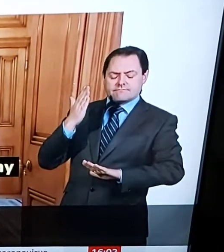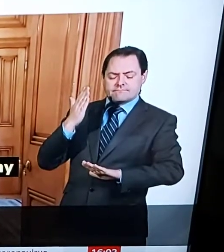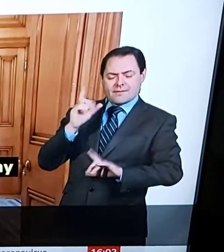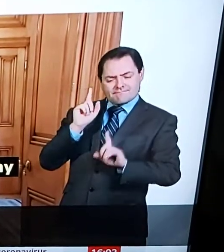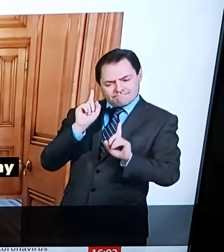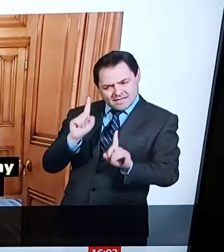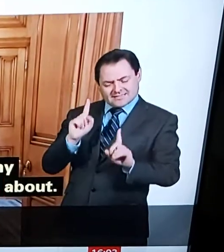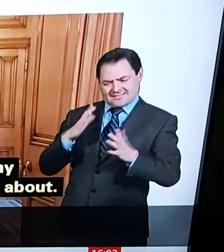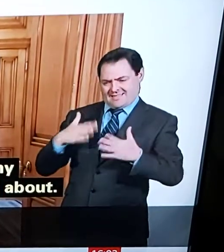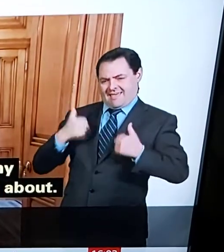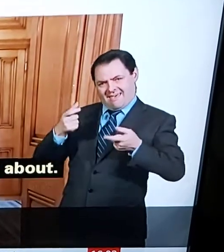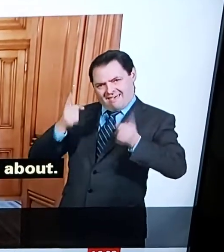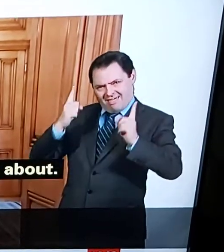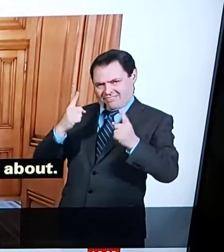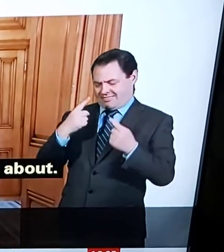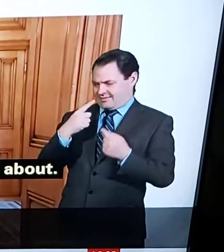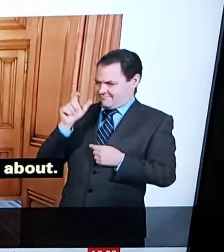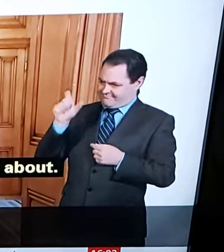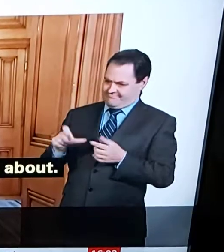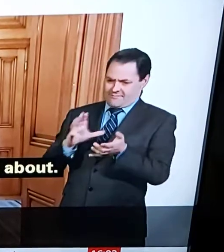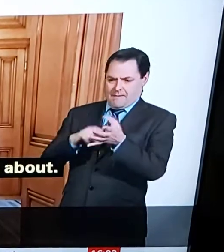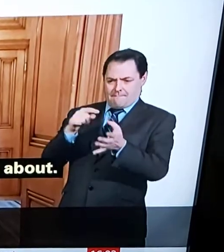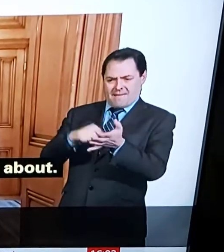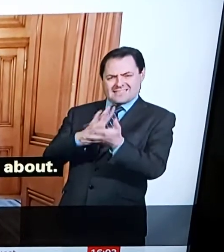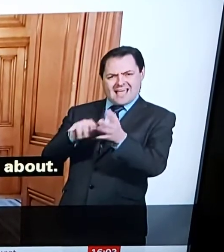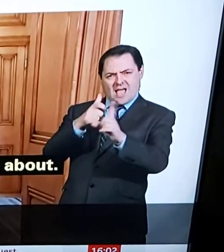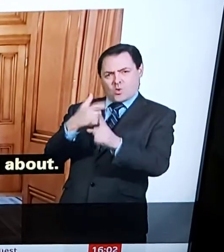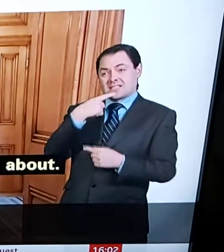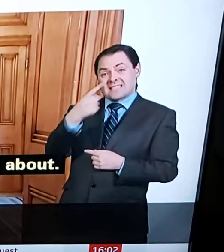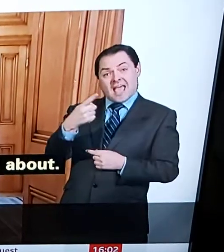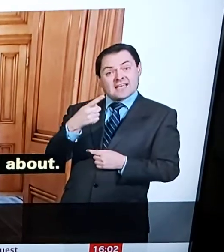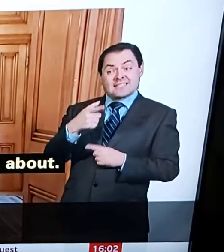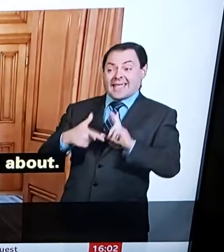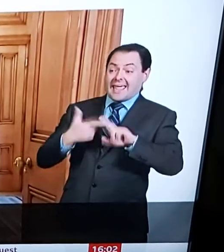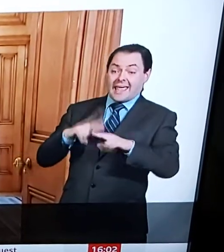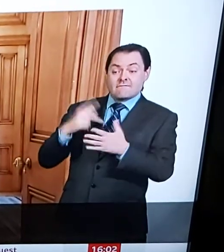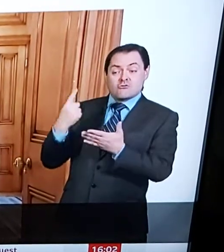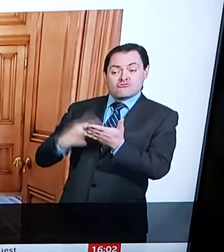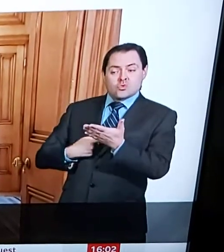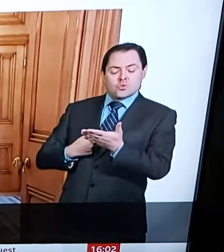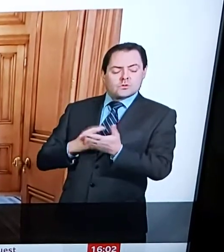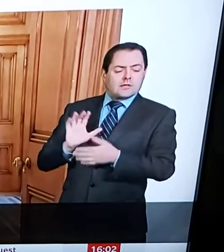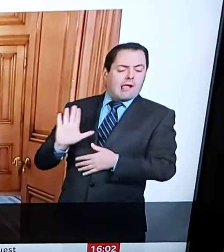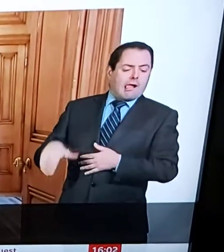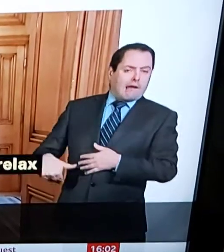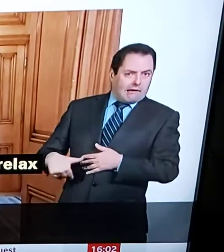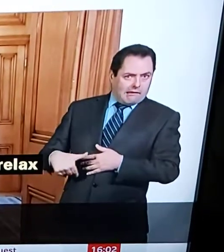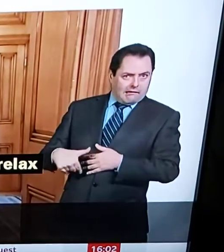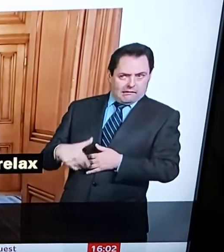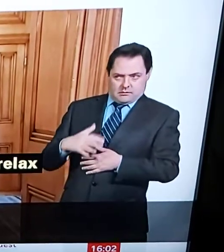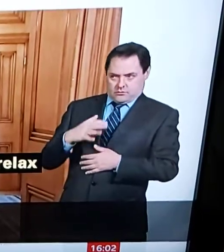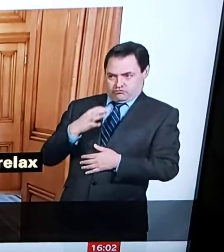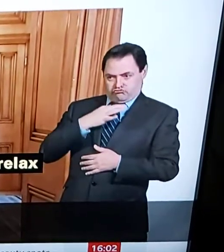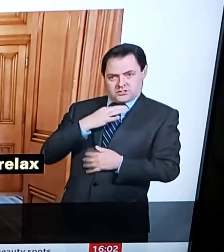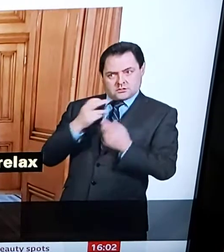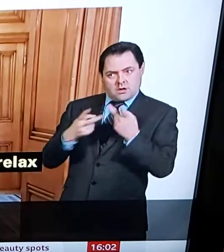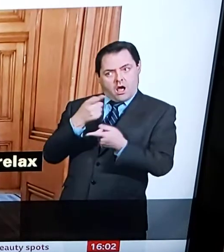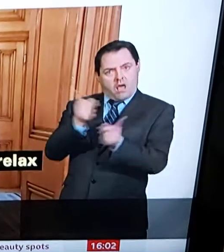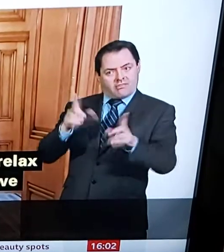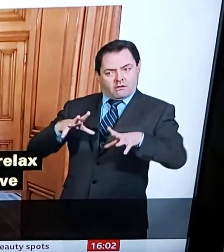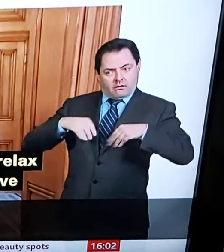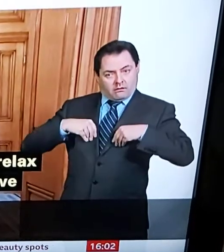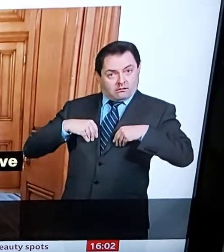Secretary underlined yesterday, if we relax our adherence to the rules, we increase the risk for others. That's why it's so